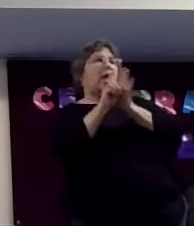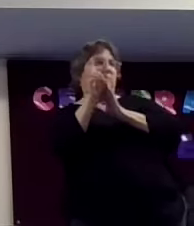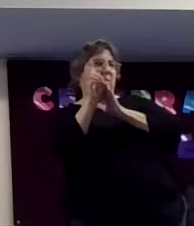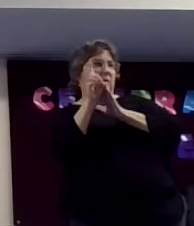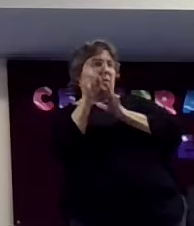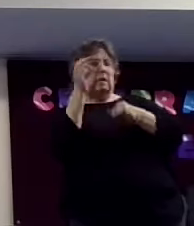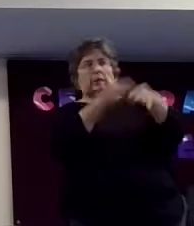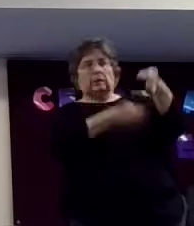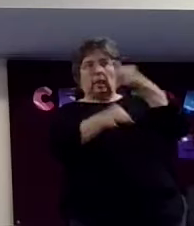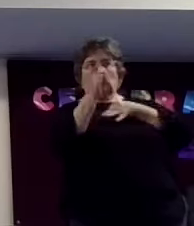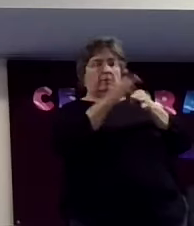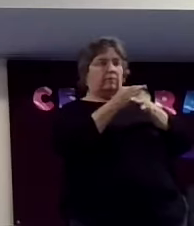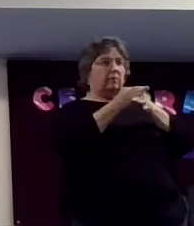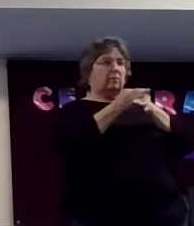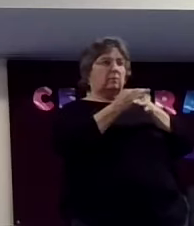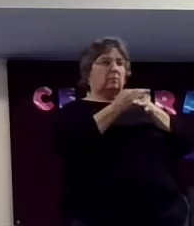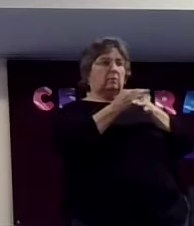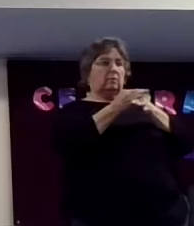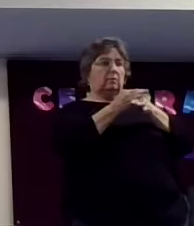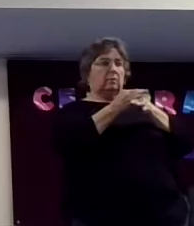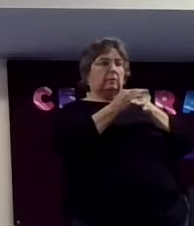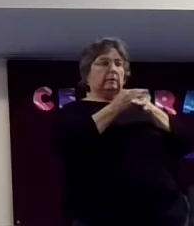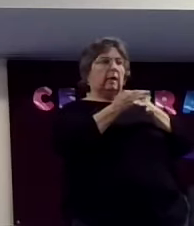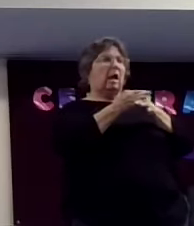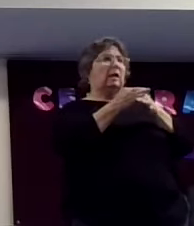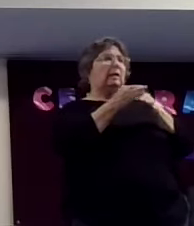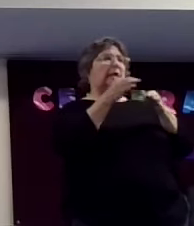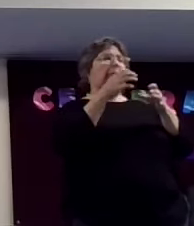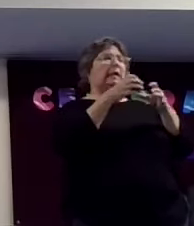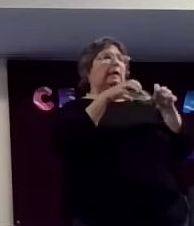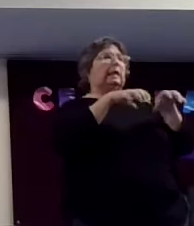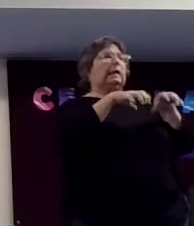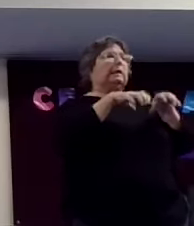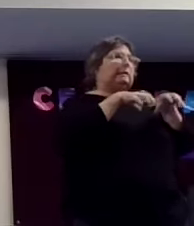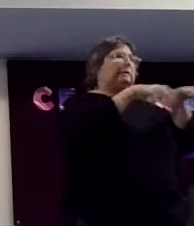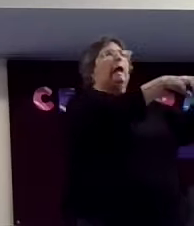development rather than very dense development.